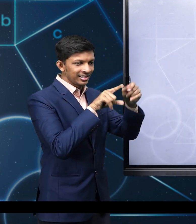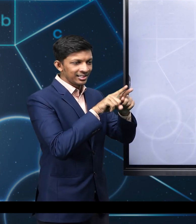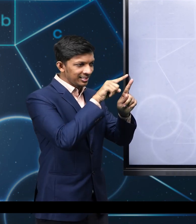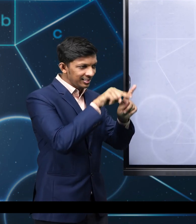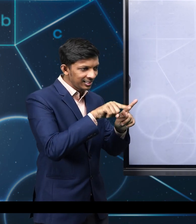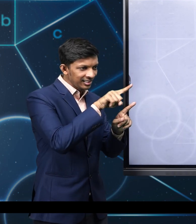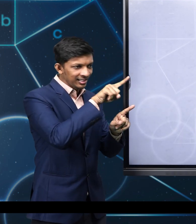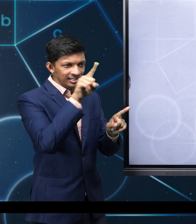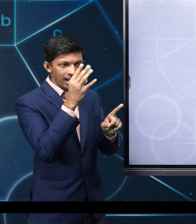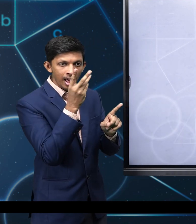square number,